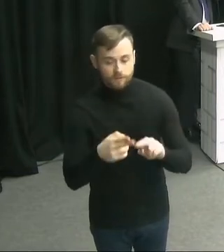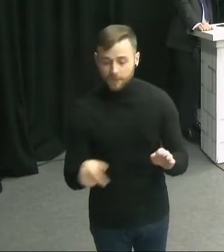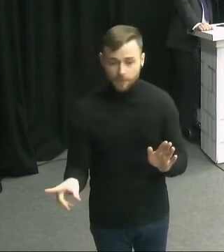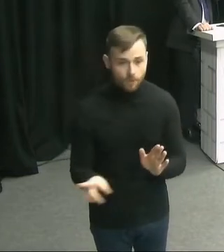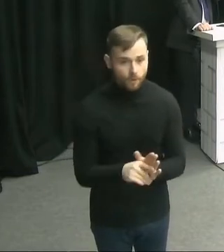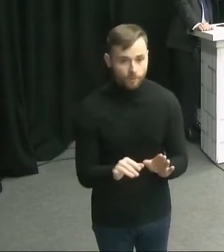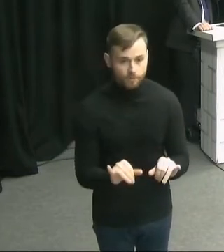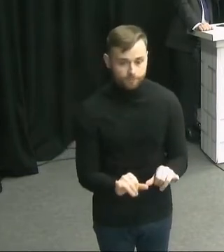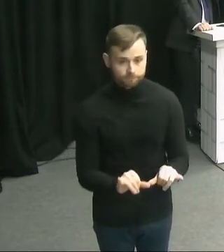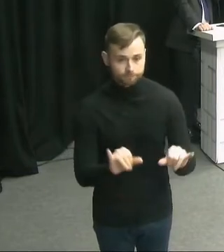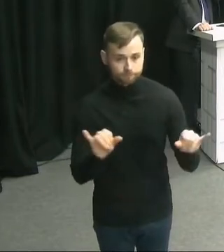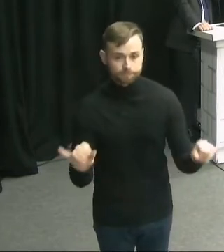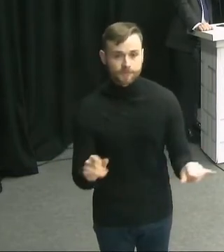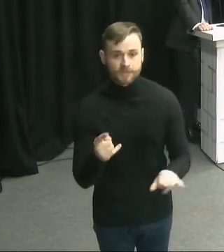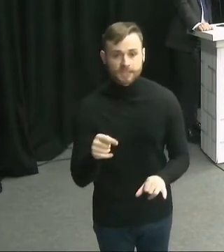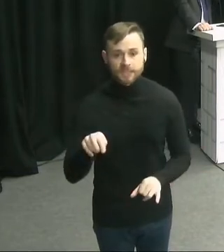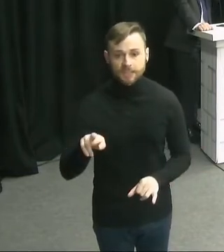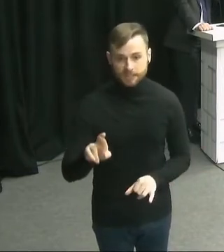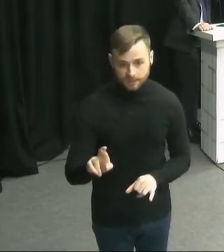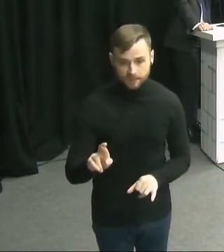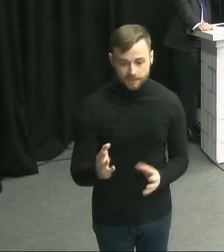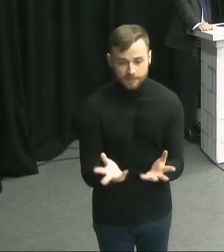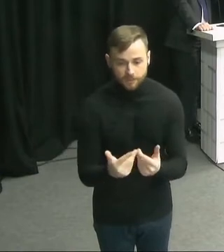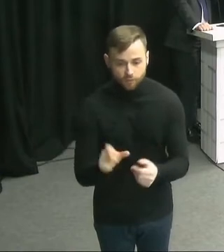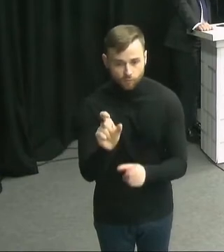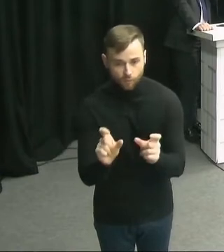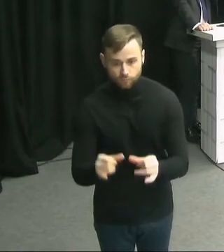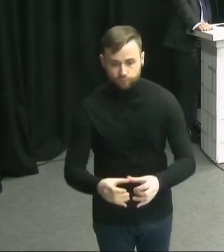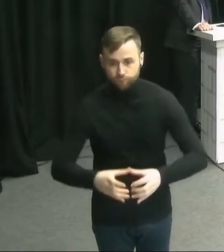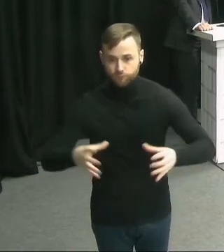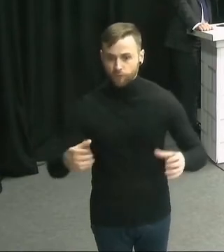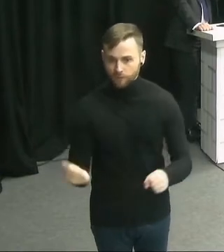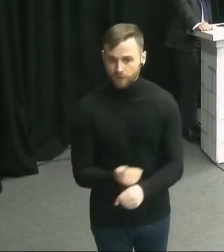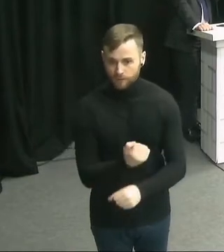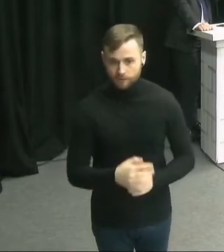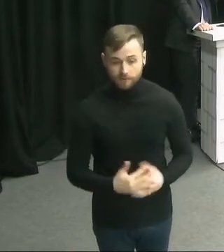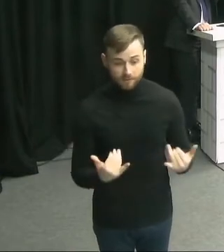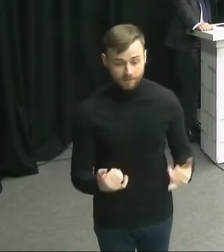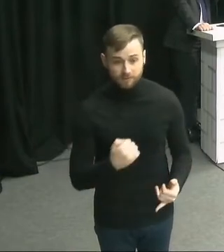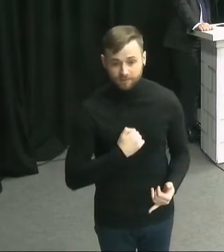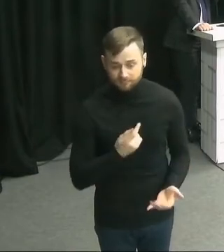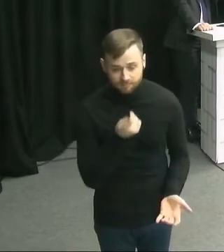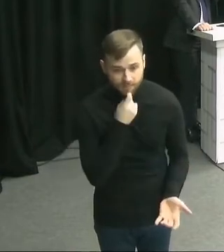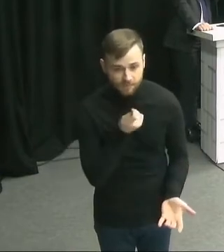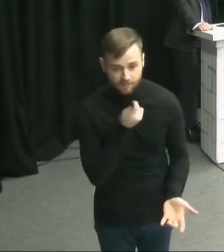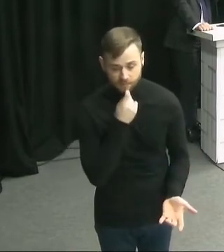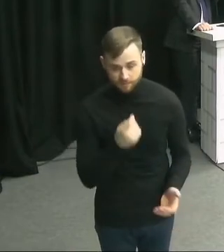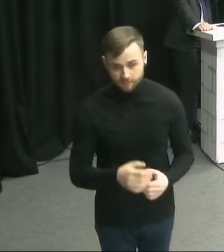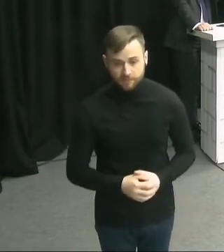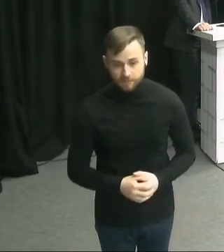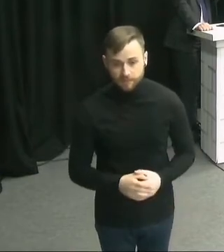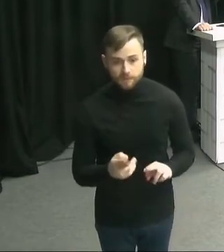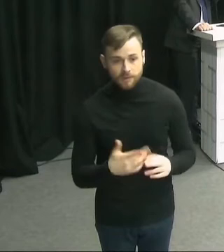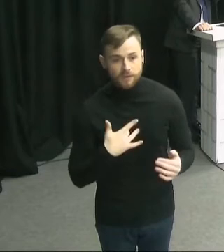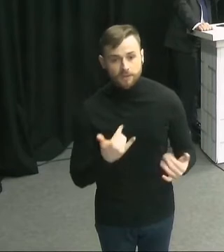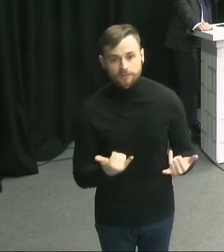a research university, we need to increase the number of doctorate students. Now we have too